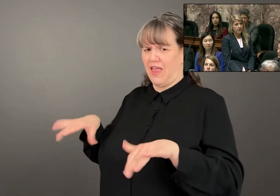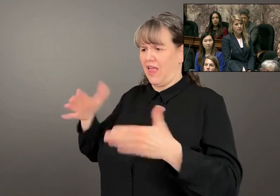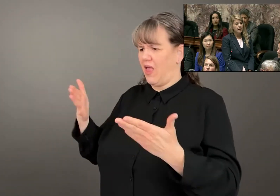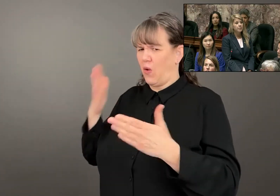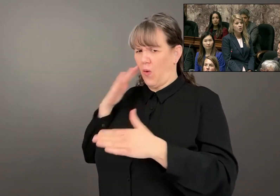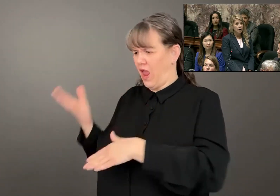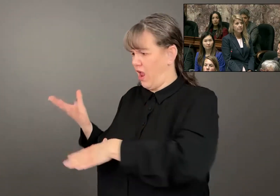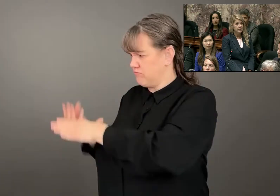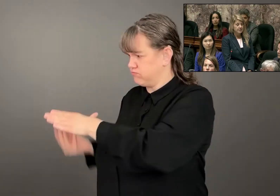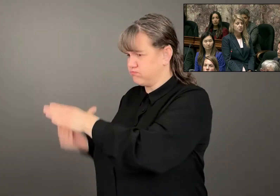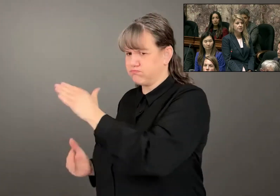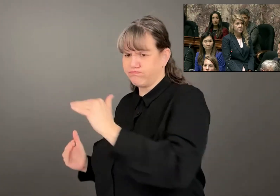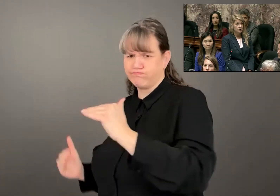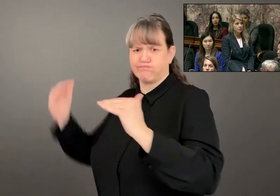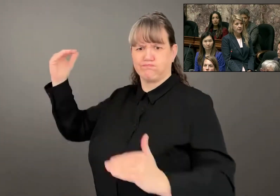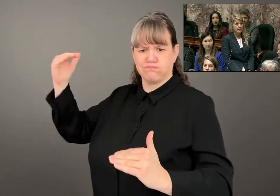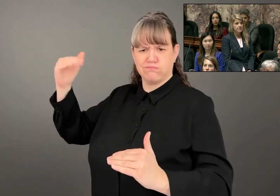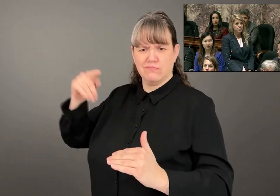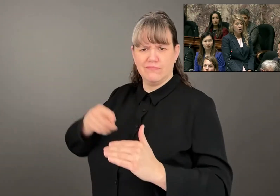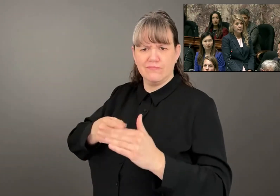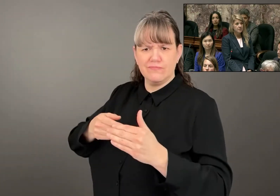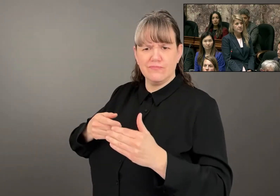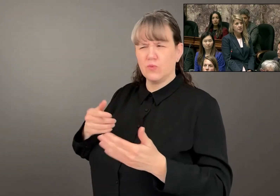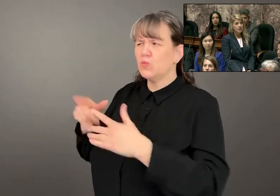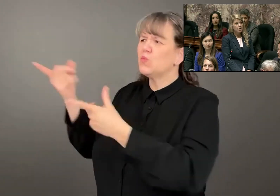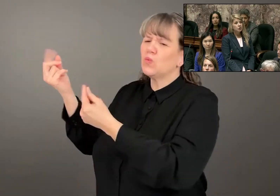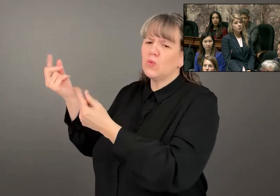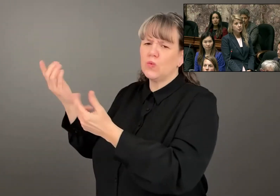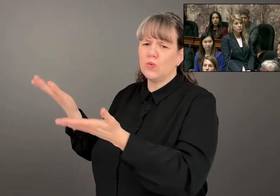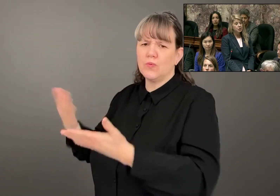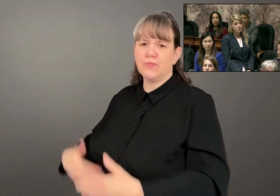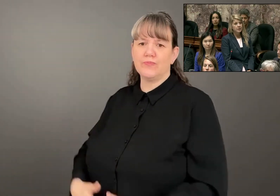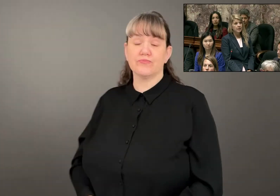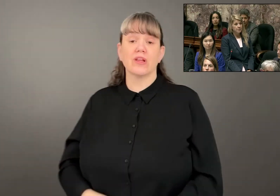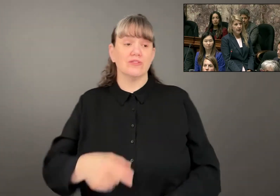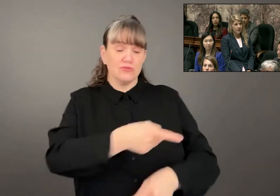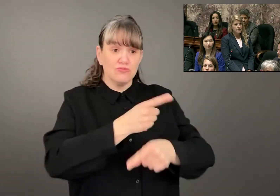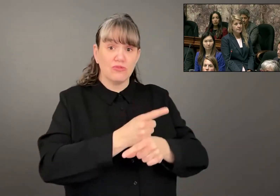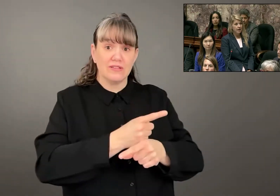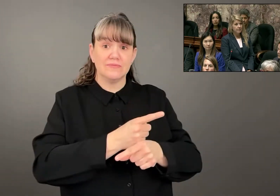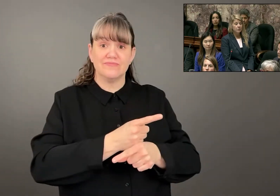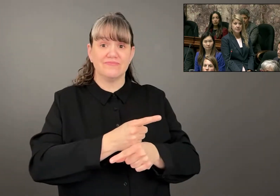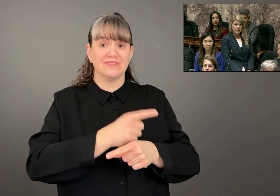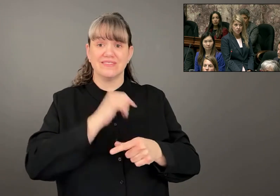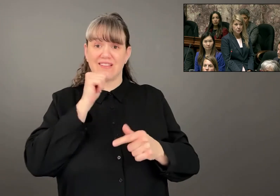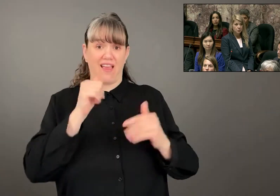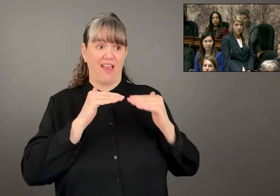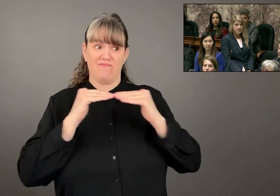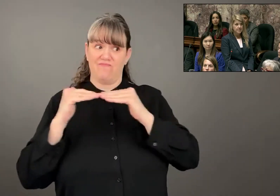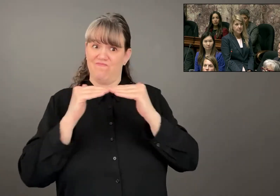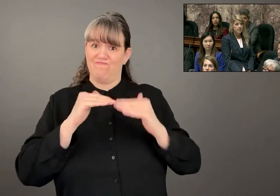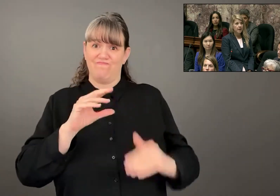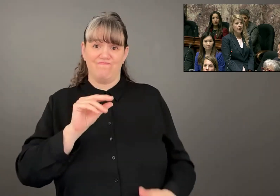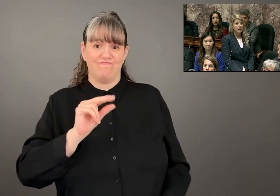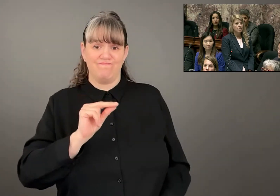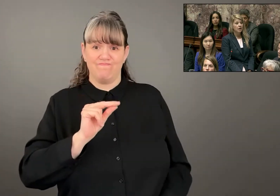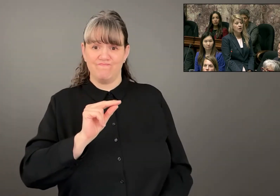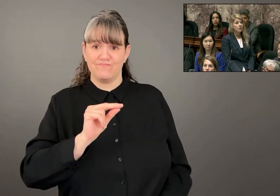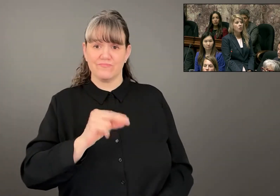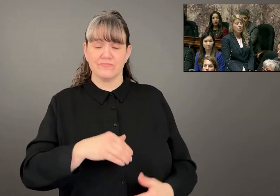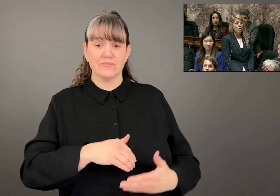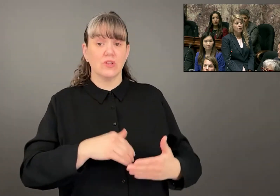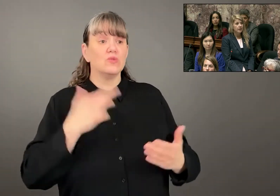disproportionate number of Indigenous youth in this province due to the impacts of residential school system